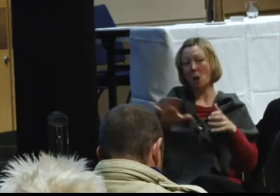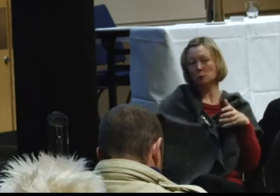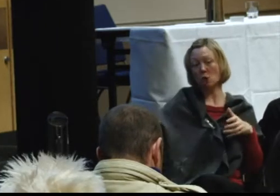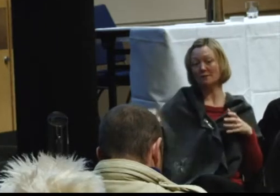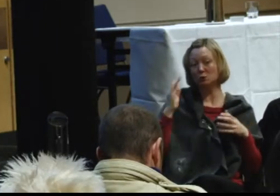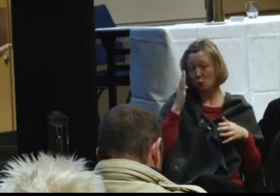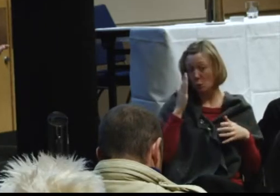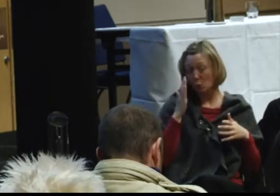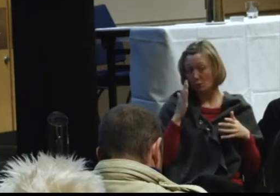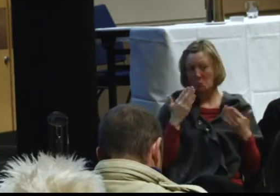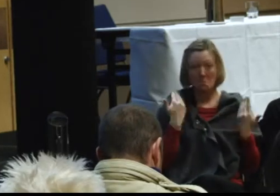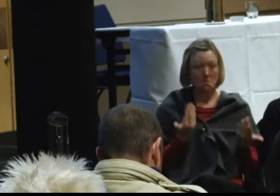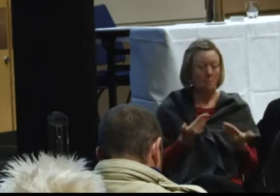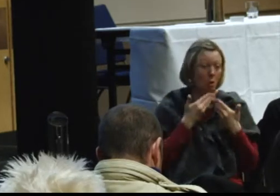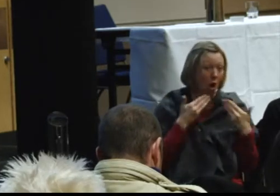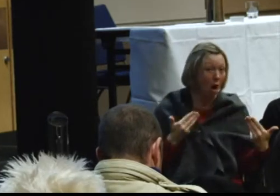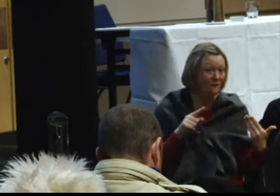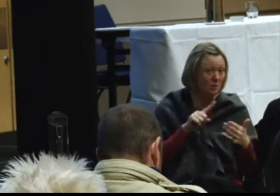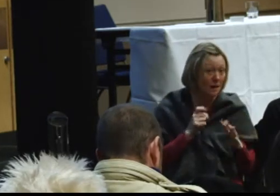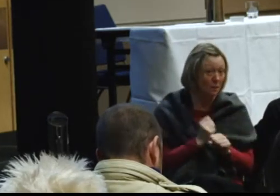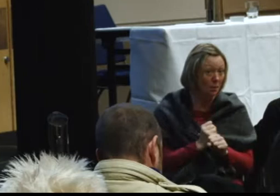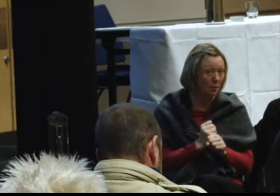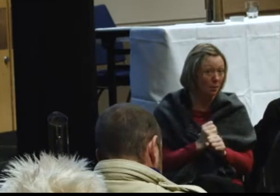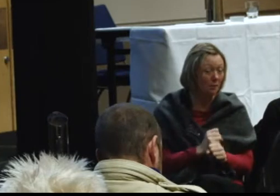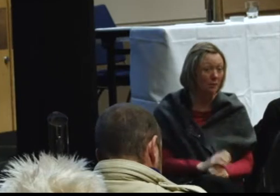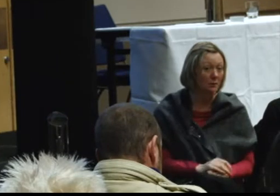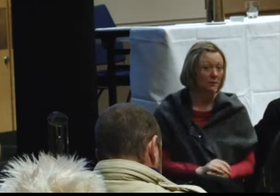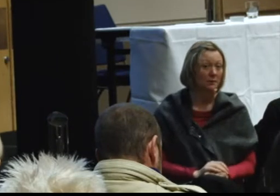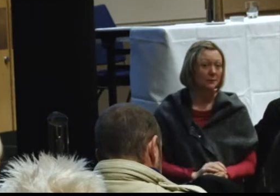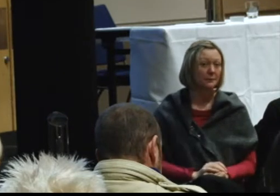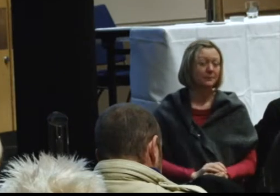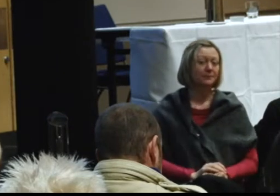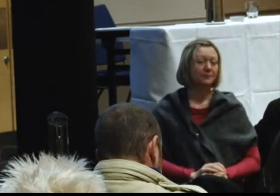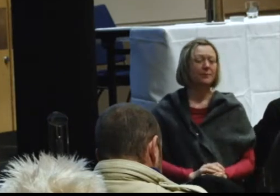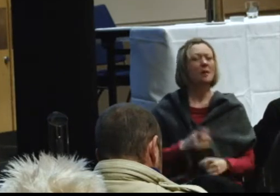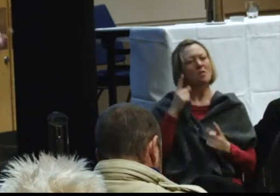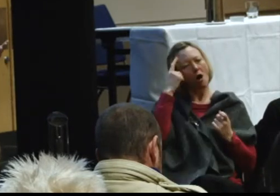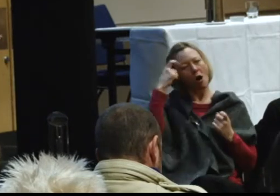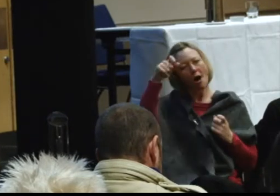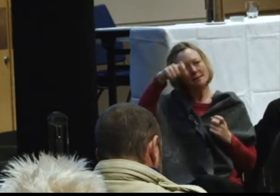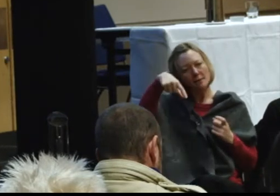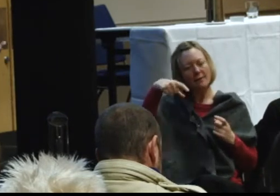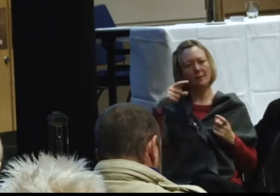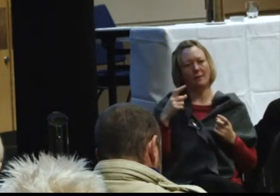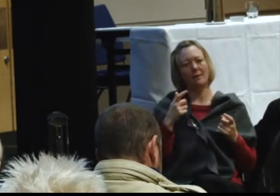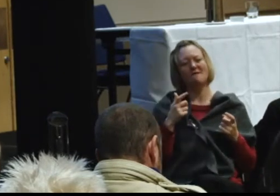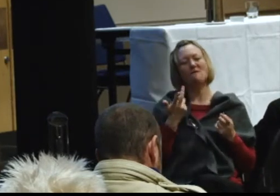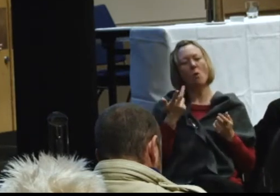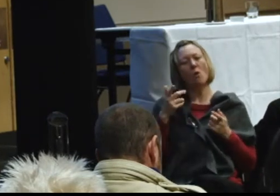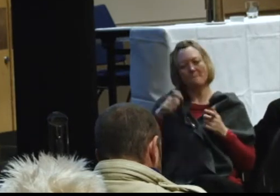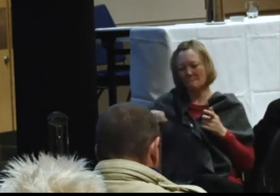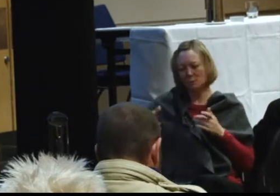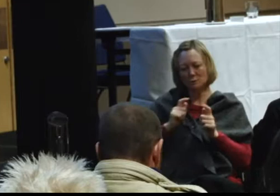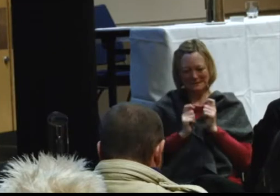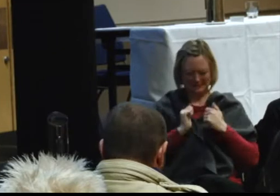don't know, maybe on Marai, for example. But the idea is that it's a place where people can test their skills, they can